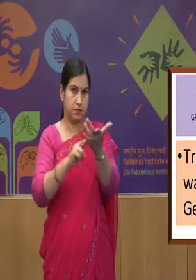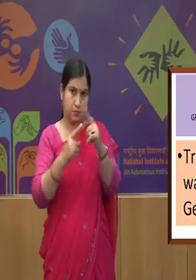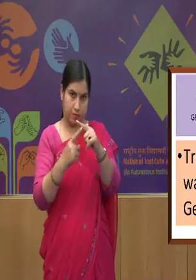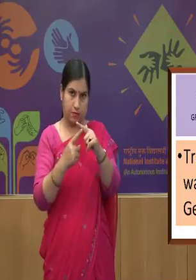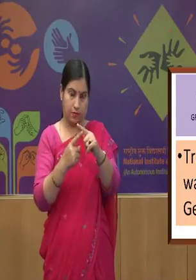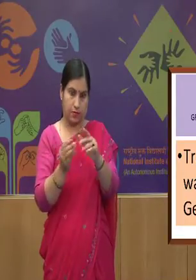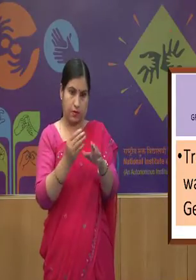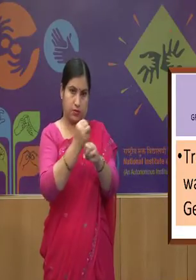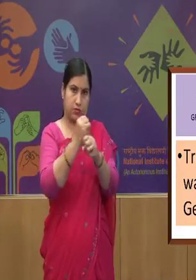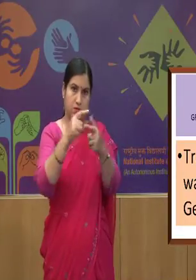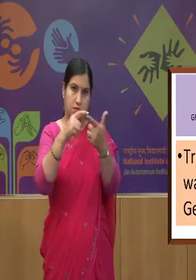signed with Austria